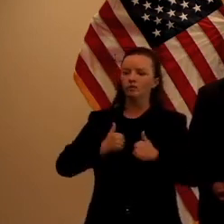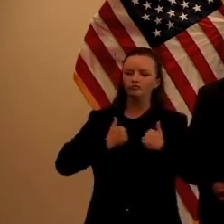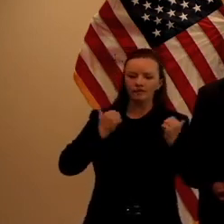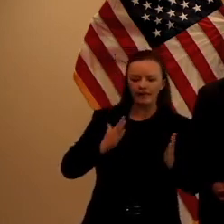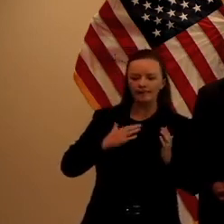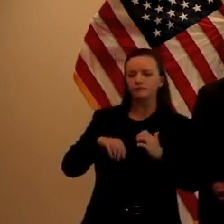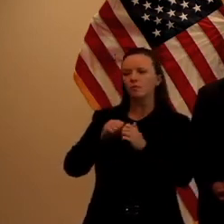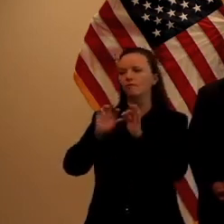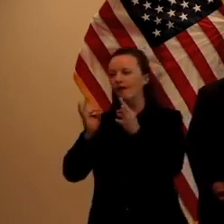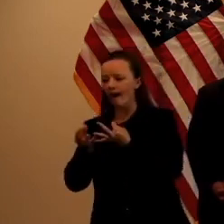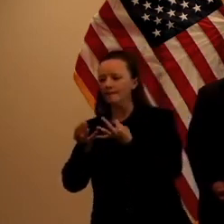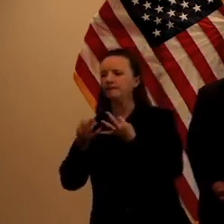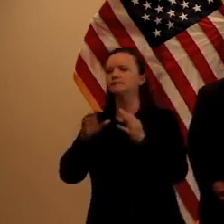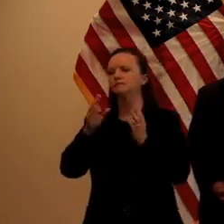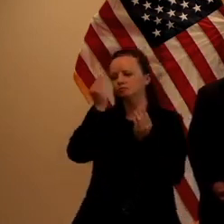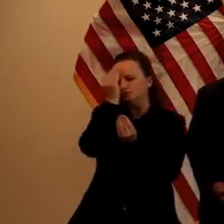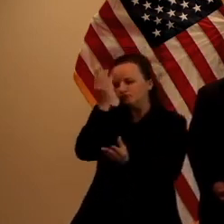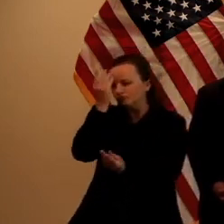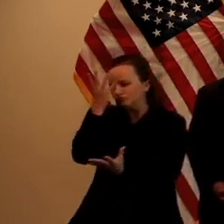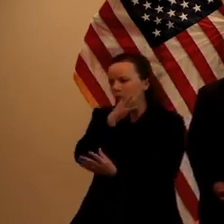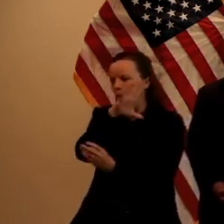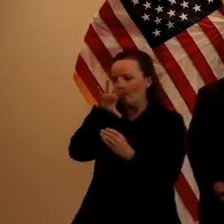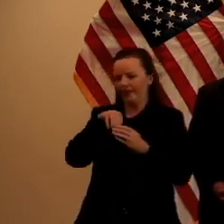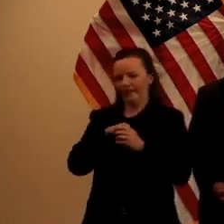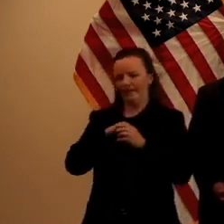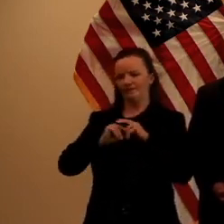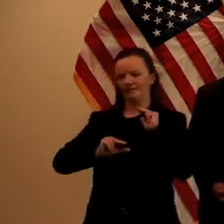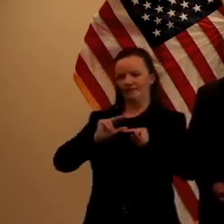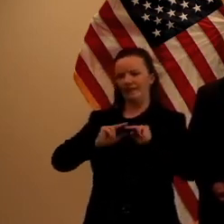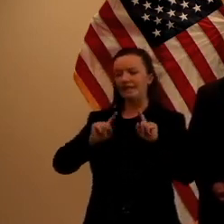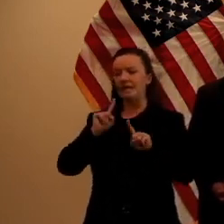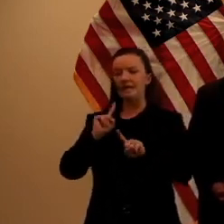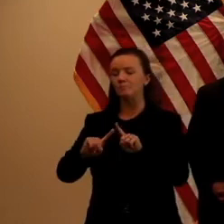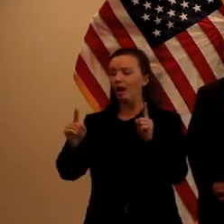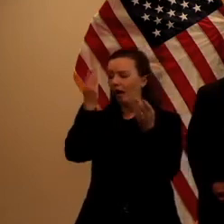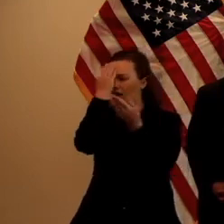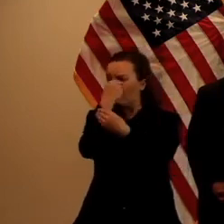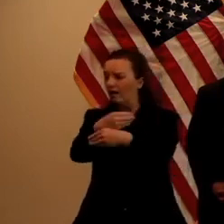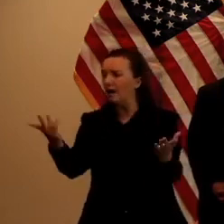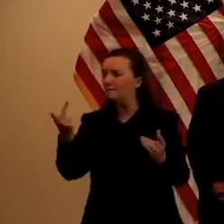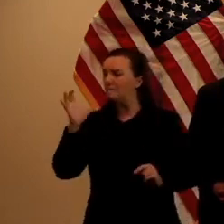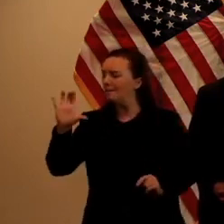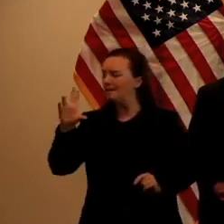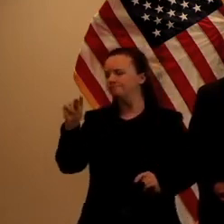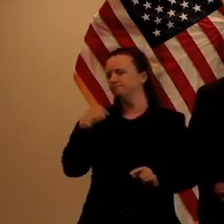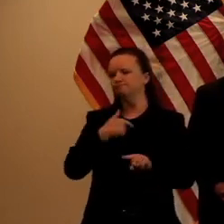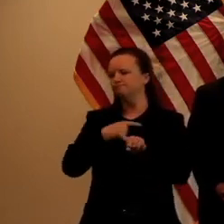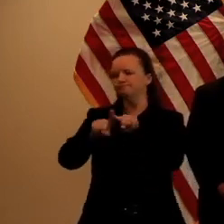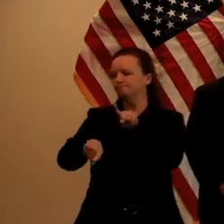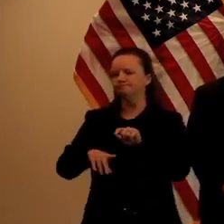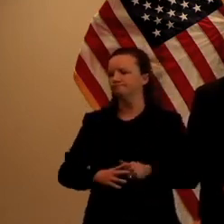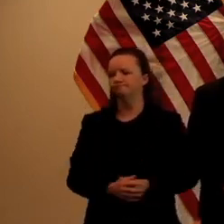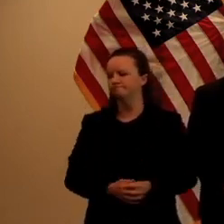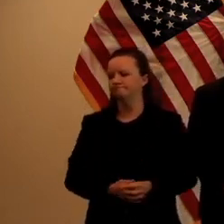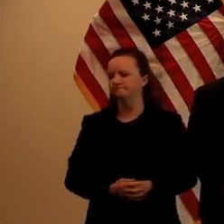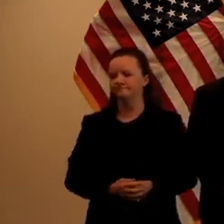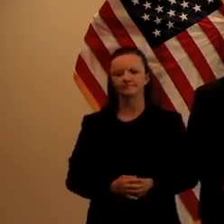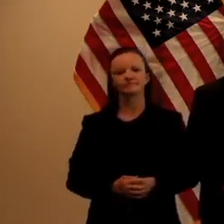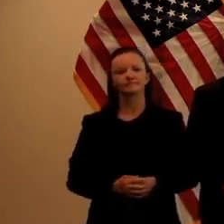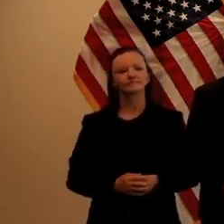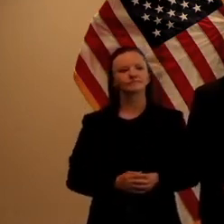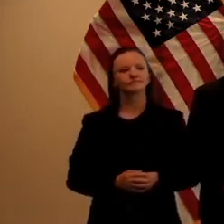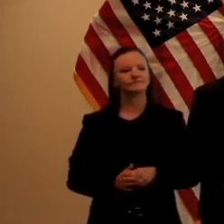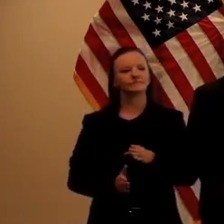loved ones to let them know about what's going on within that facility, but it's not information that the department can give out.